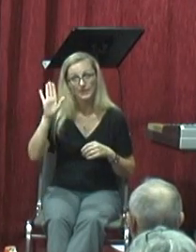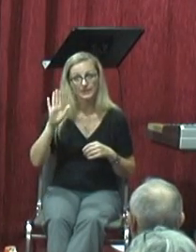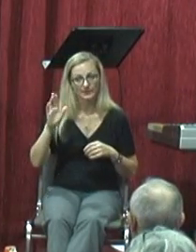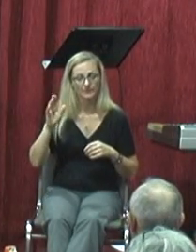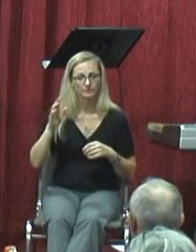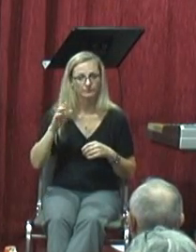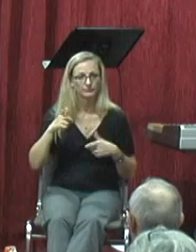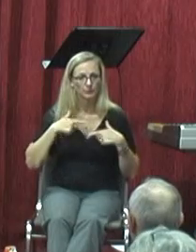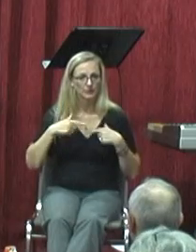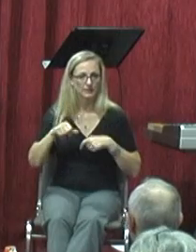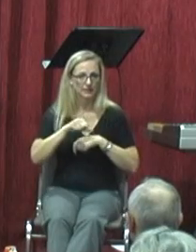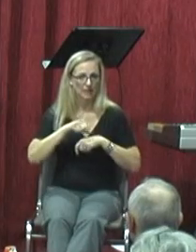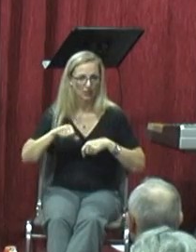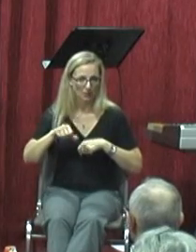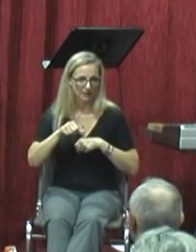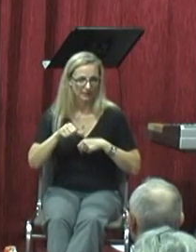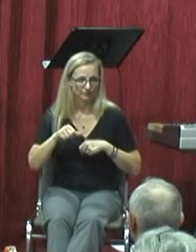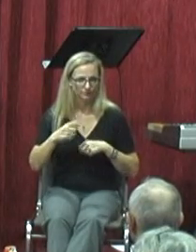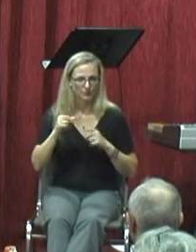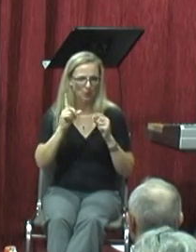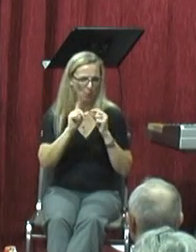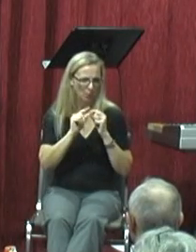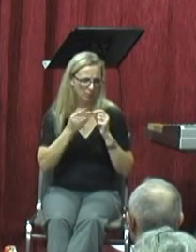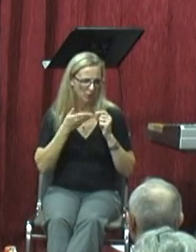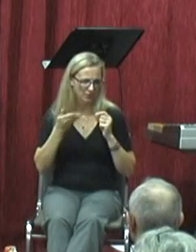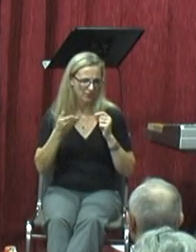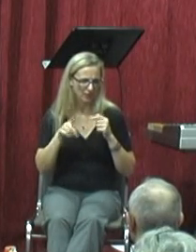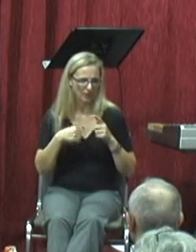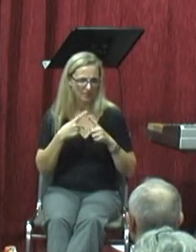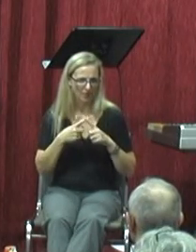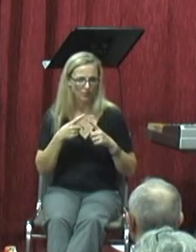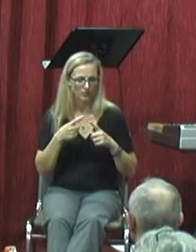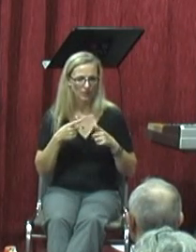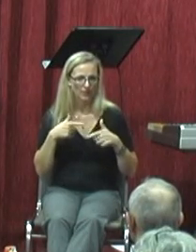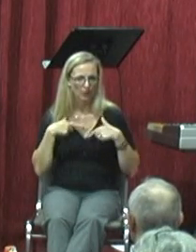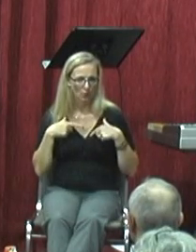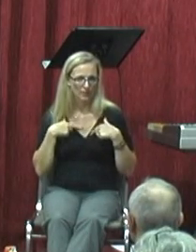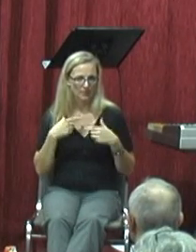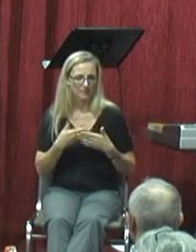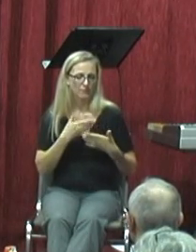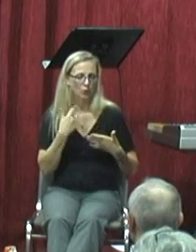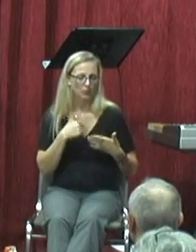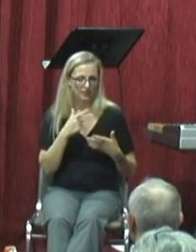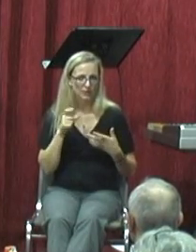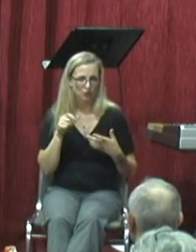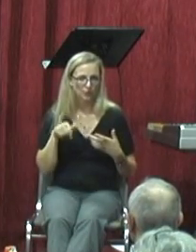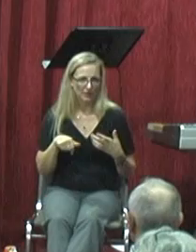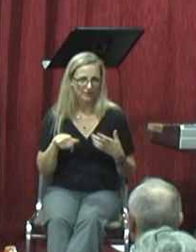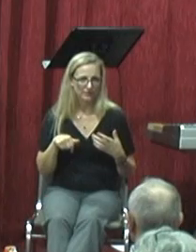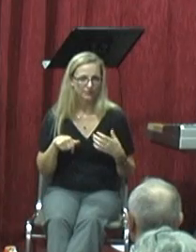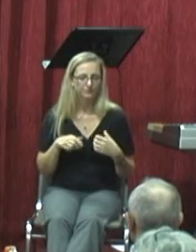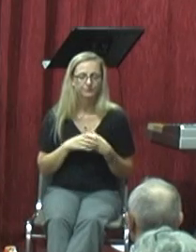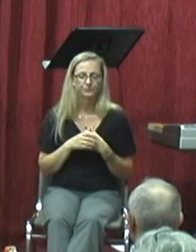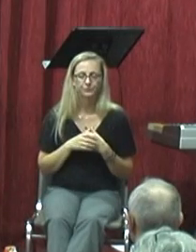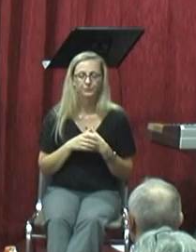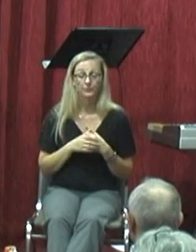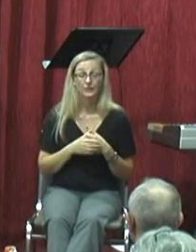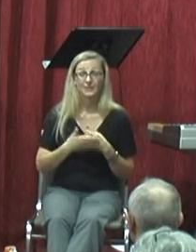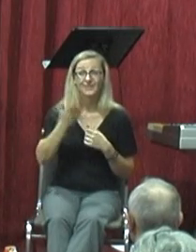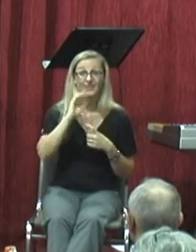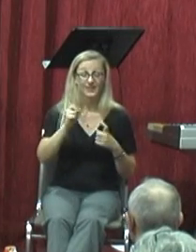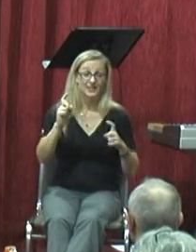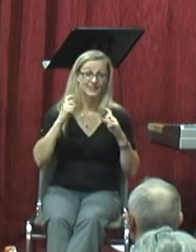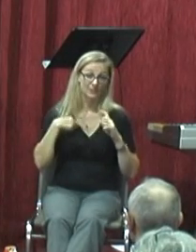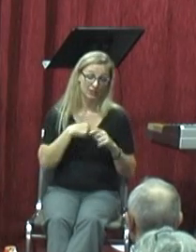ordination. One more thing about the Kohanim before we're going to actually do this. God has given us